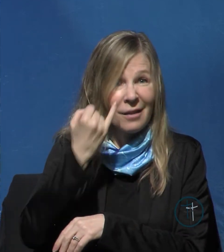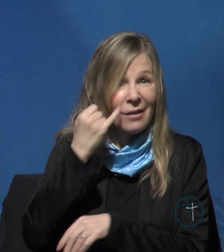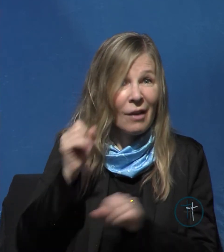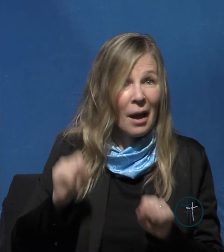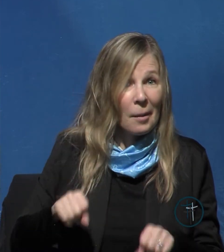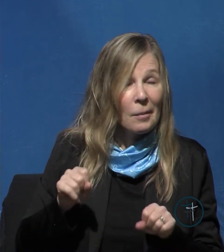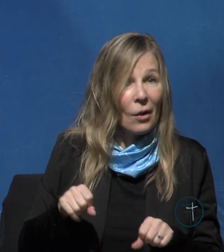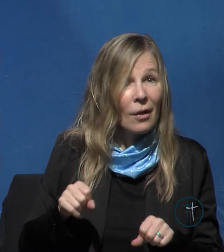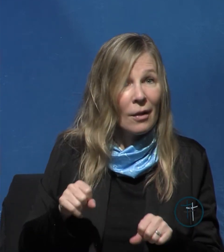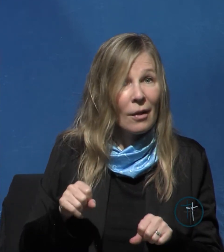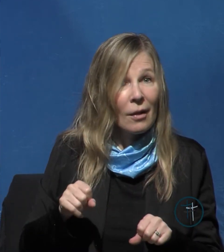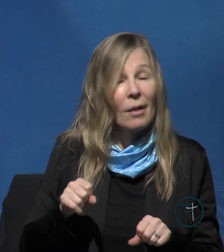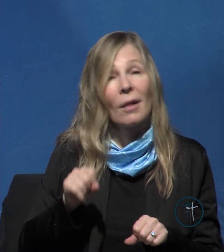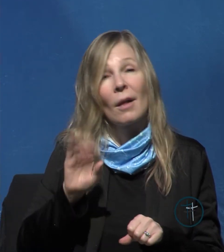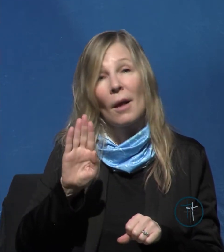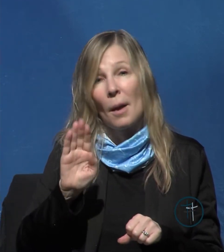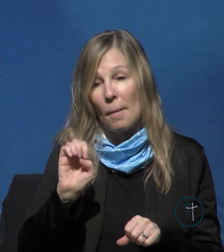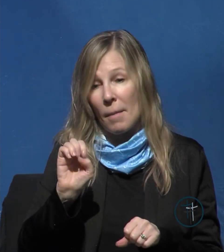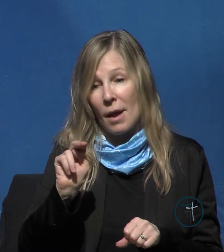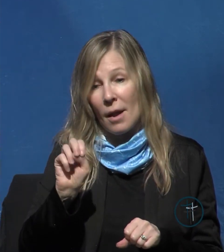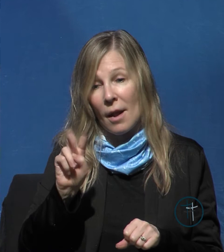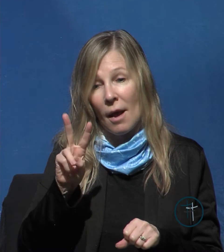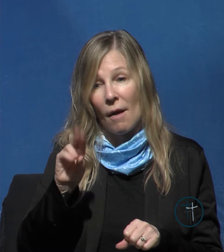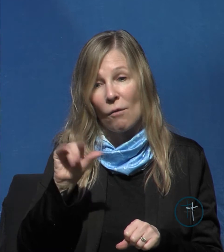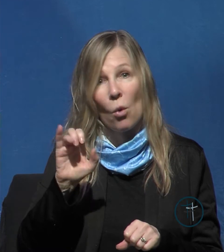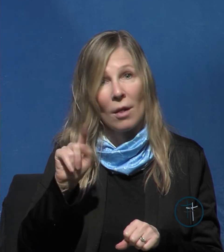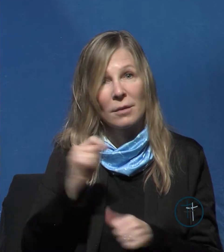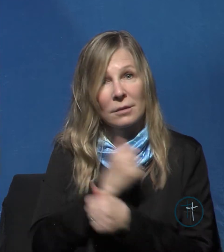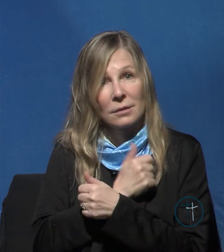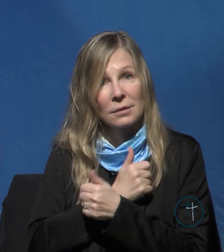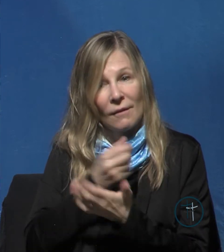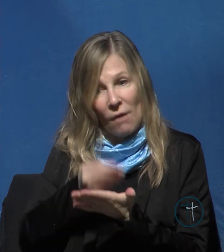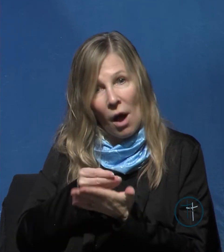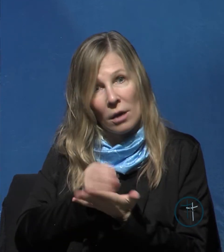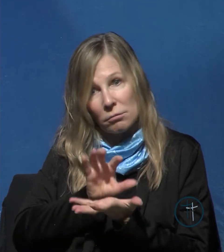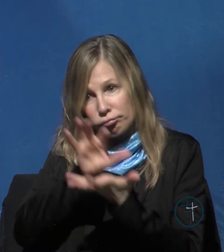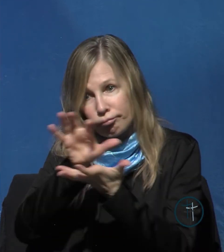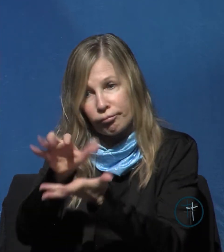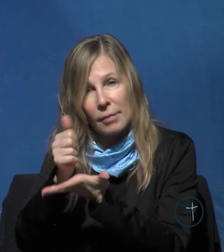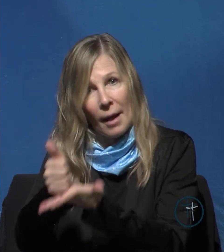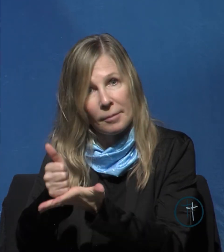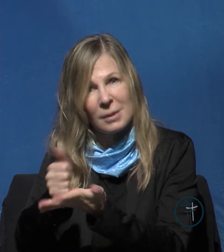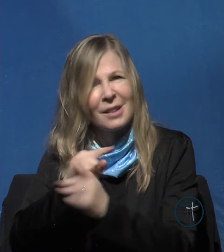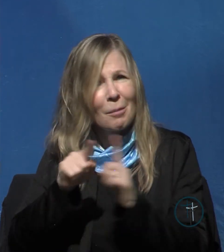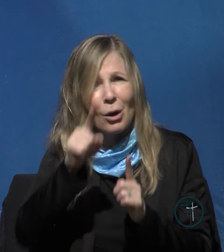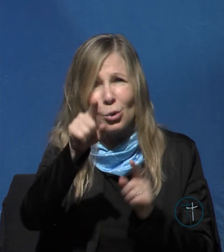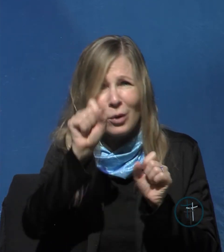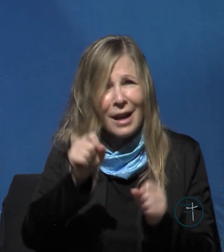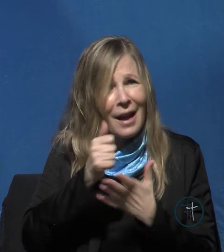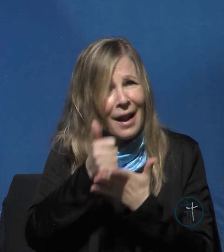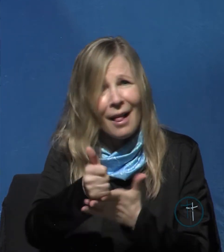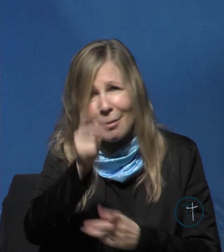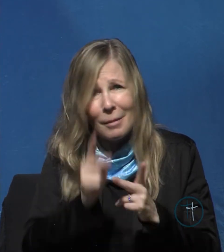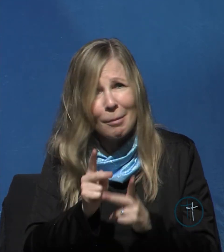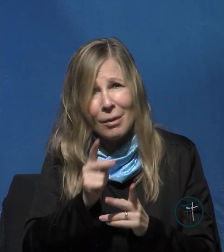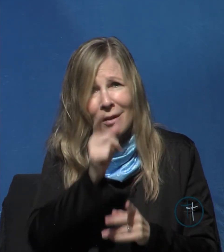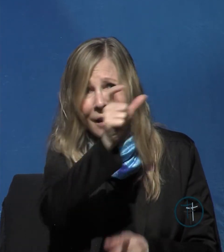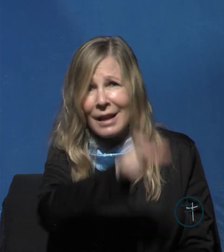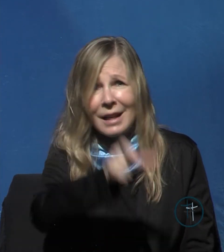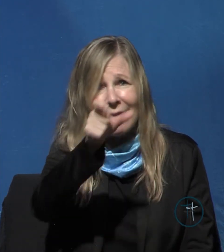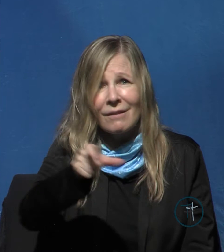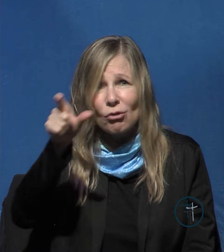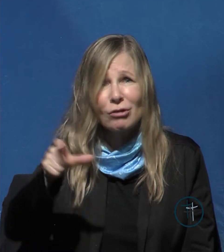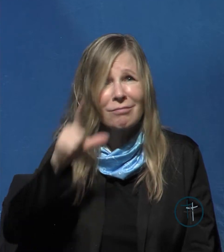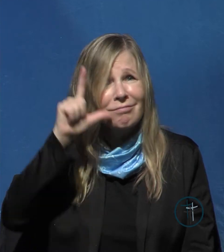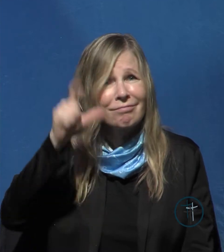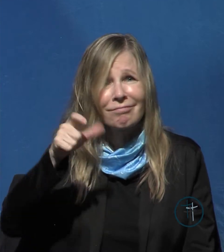to. The benevolent fund on a regular basis helps out. But you can help people individually. You don't have to do it